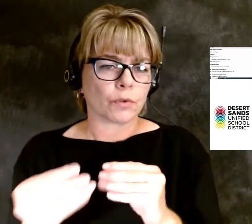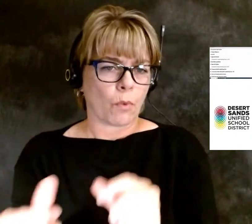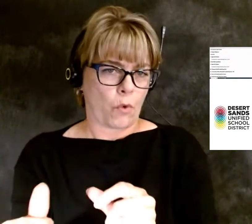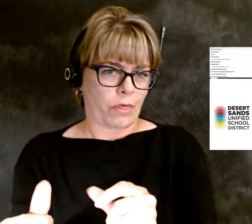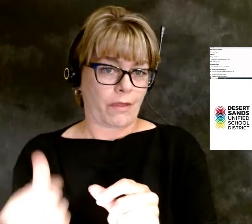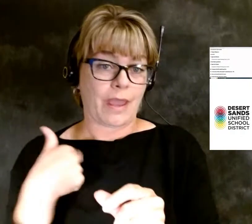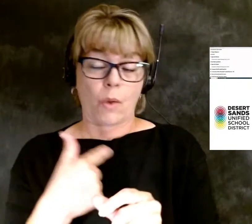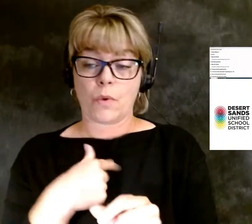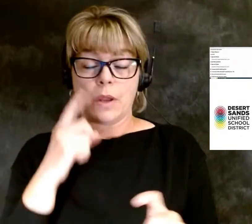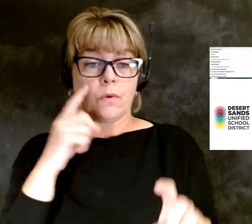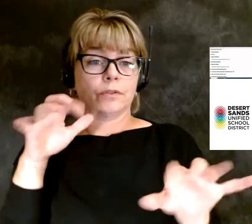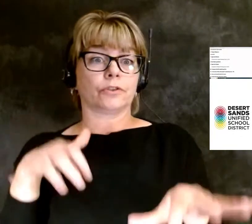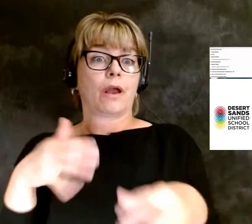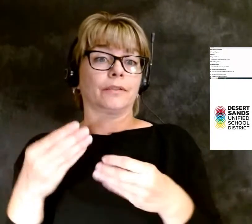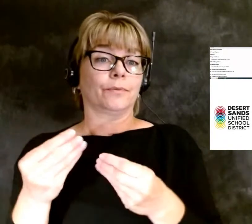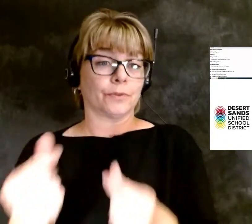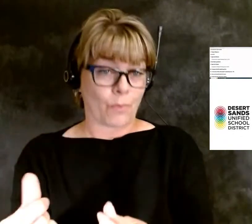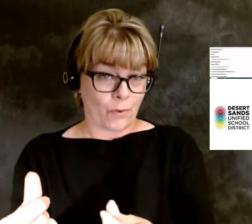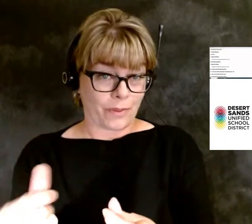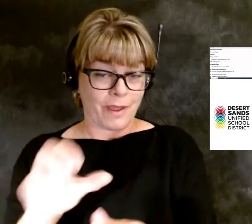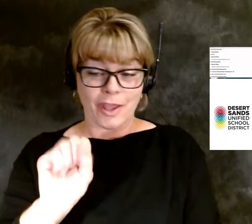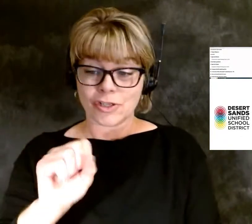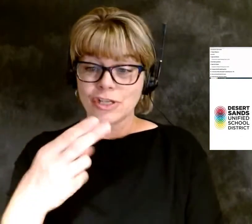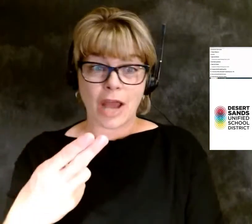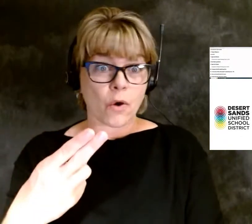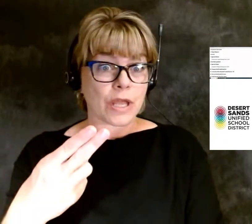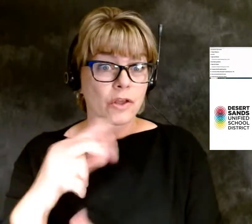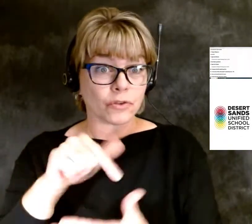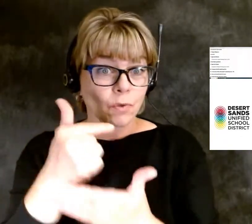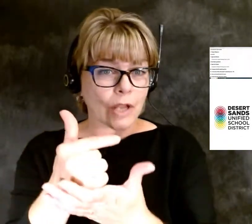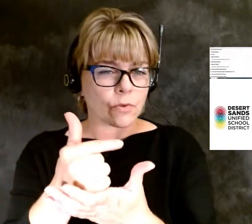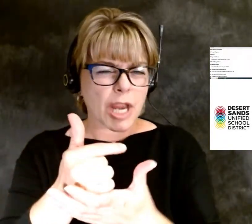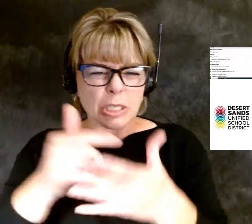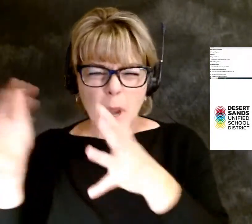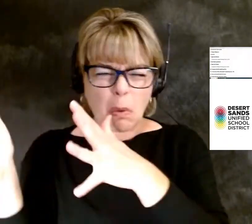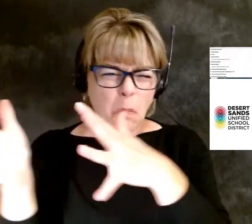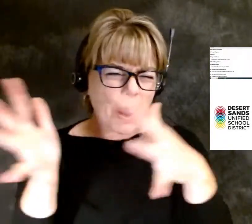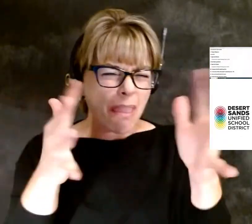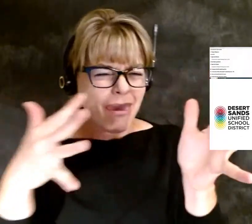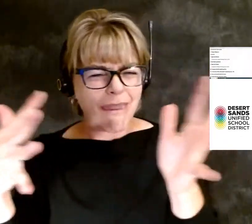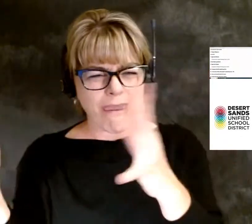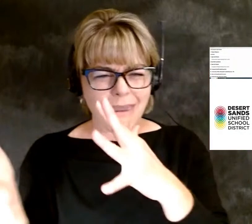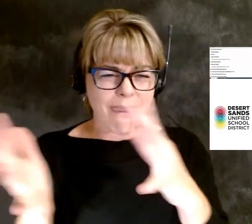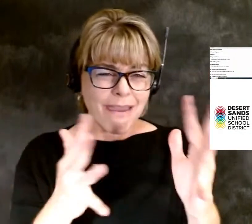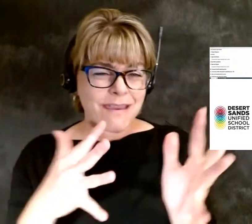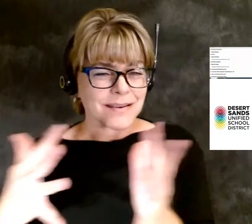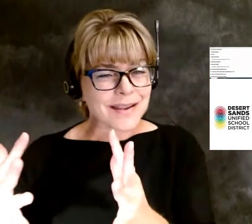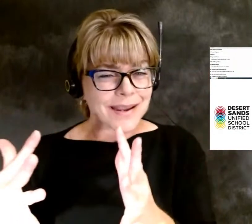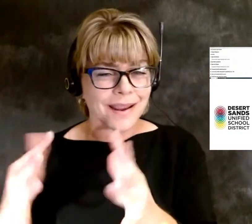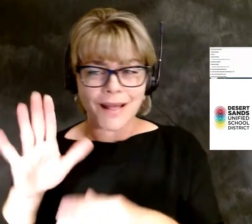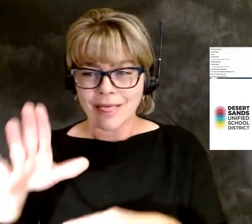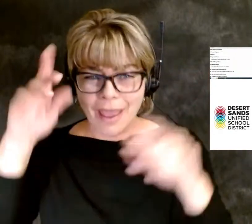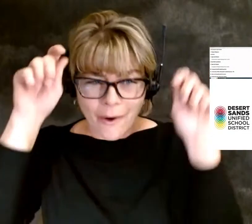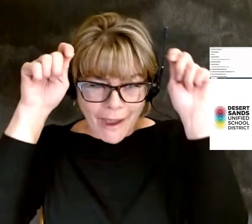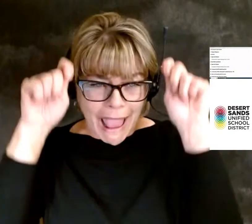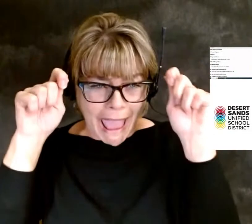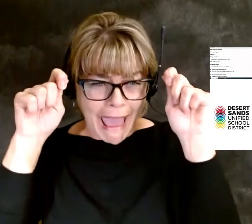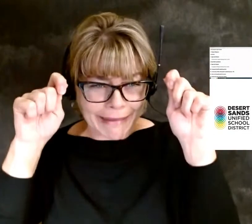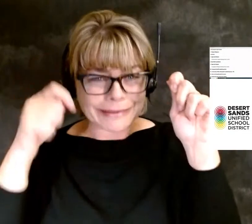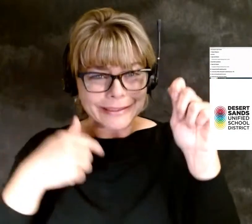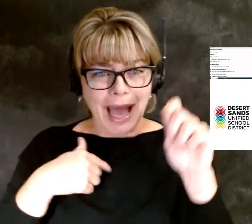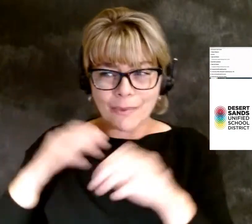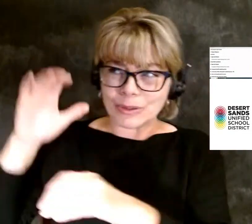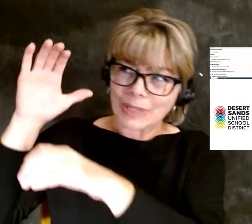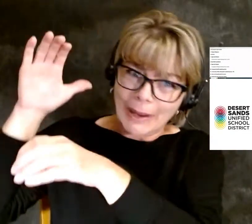smooth it was. Shadow Hills had the windiest graduation. The kids were having to hold, I was having to hold their little hats on so that they wouldn't